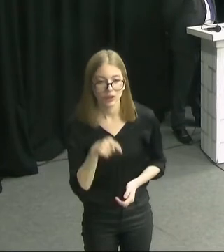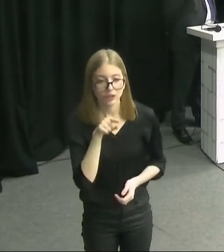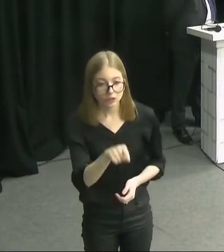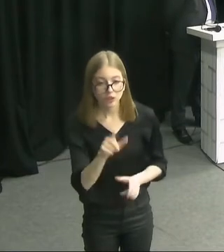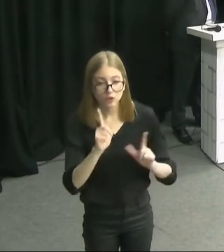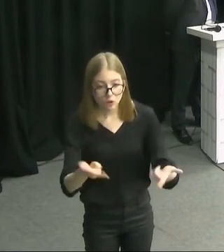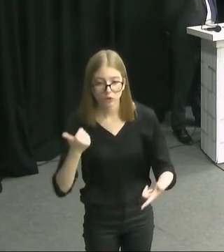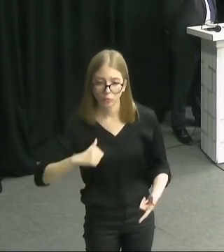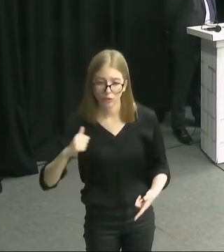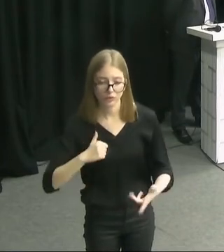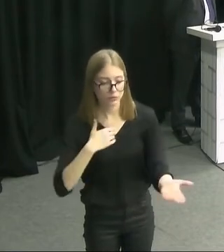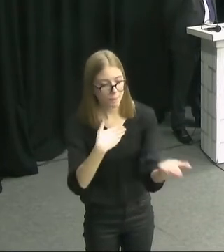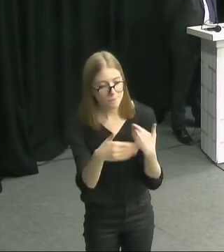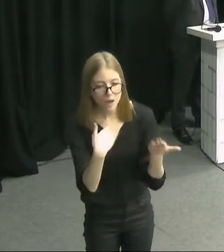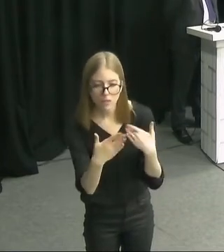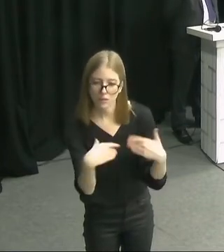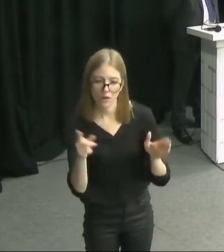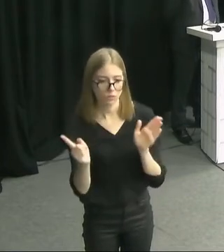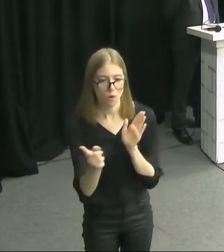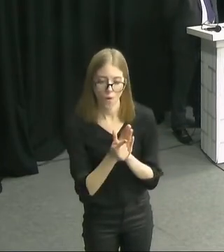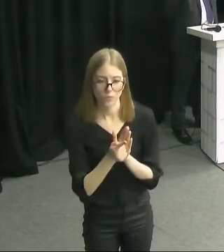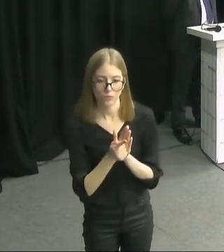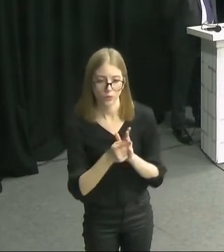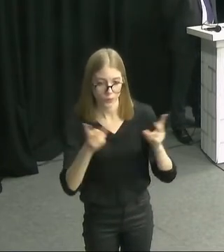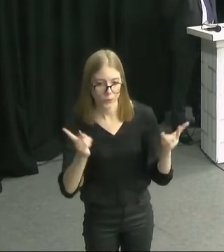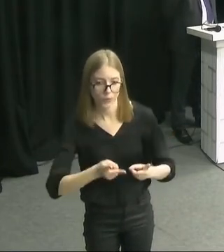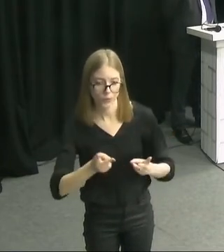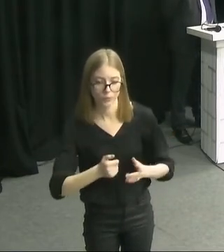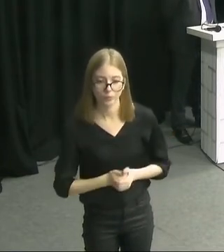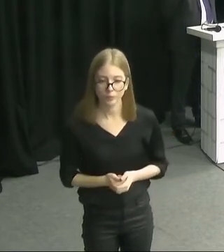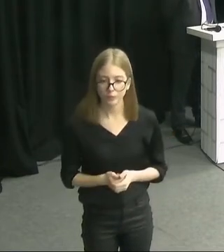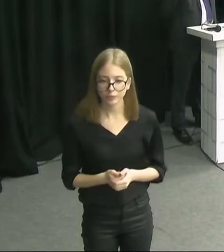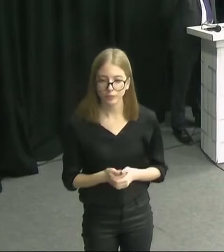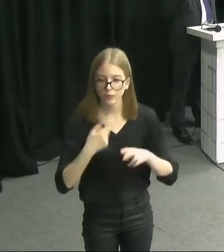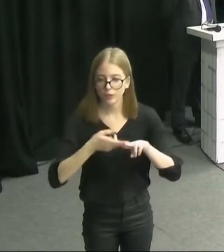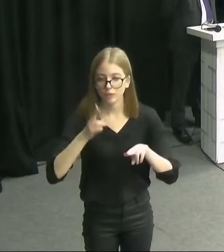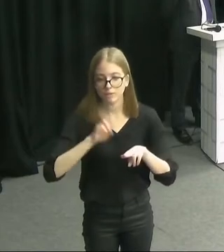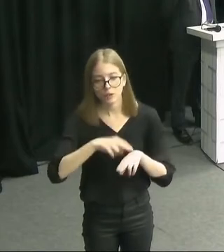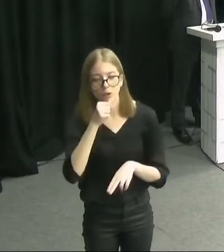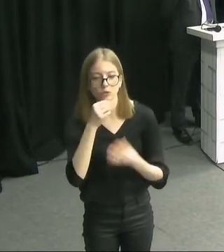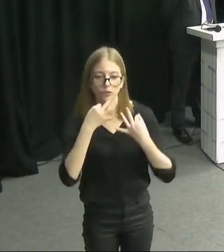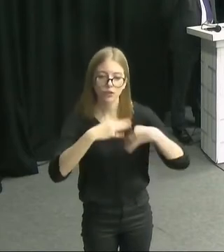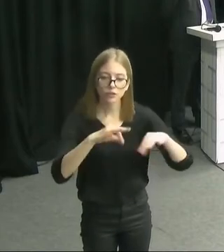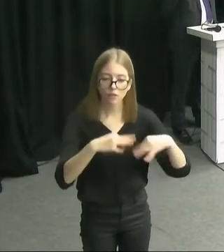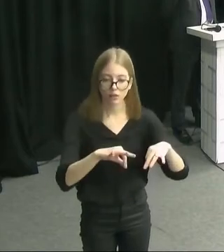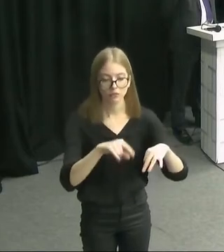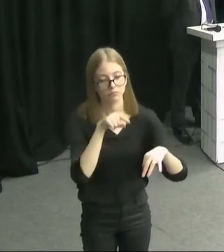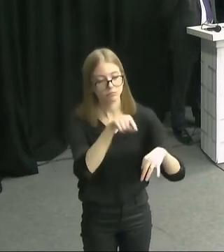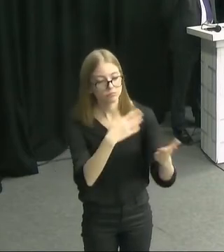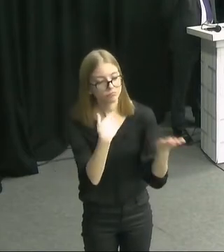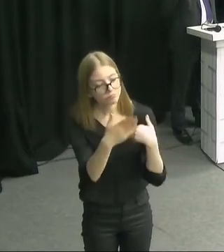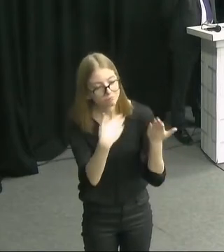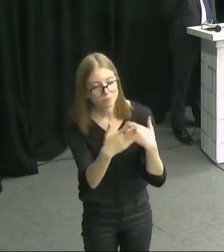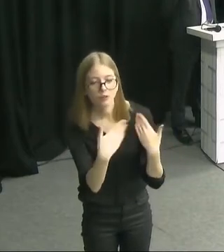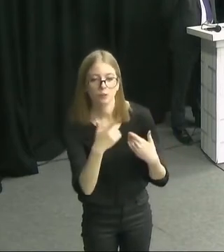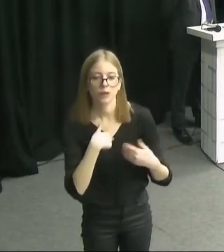this adds diversity to the studies. It's important to break the ice in the relationship between one another, to see